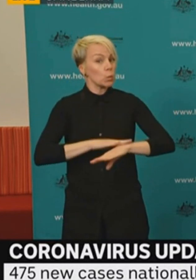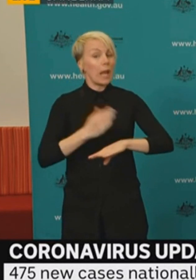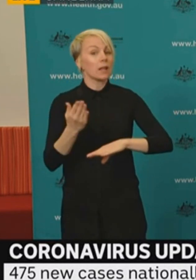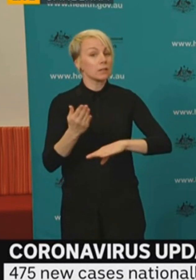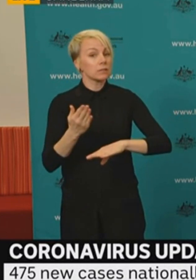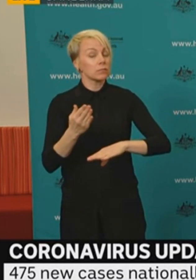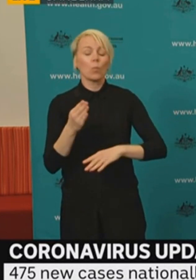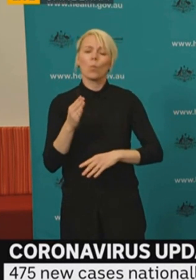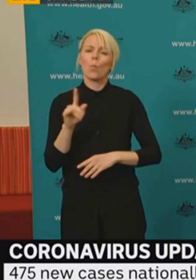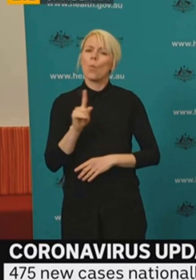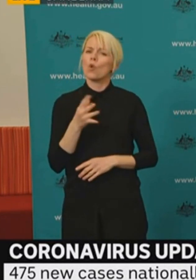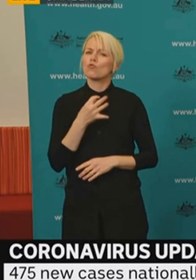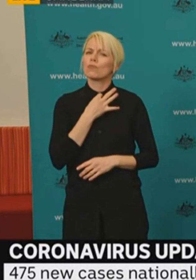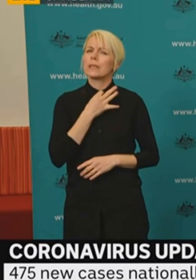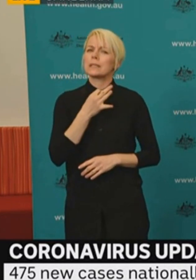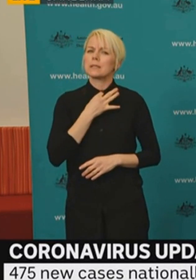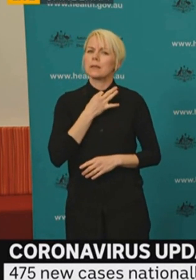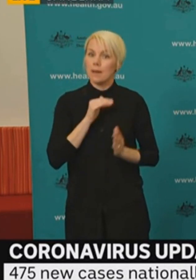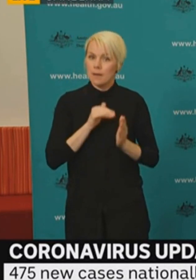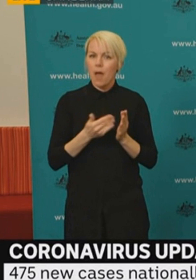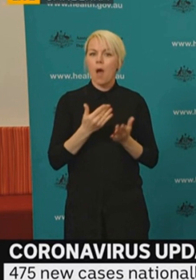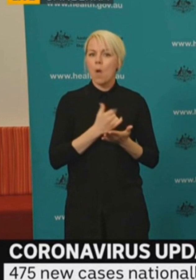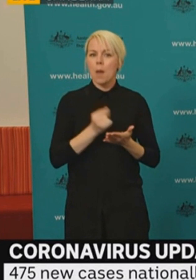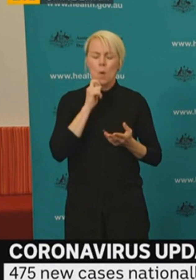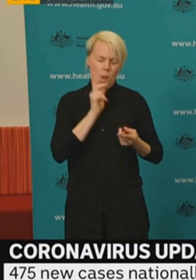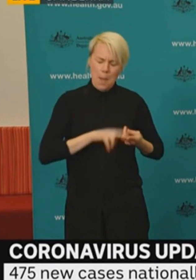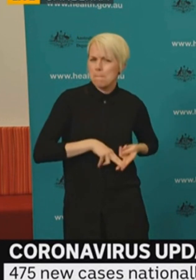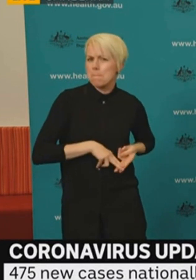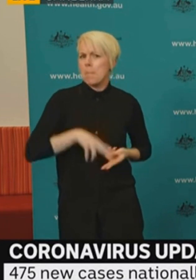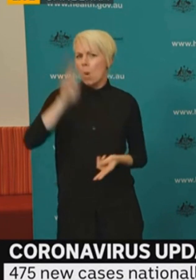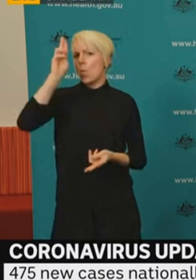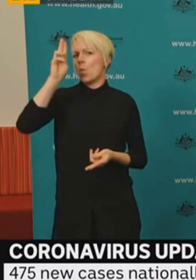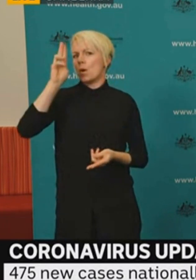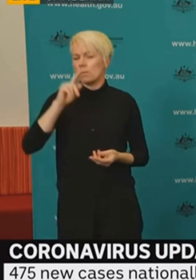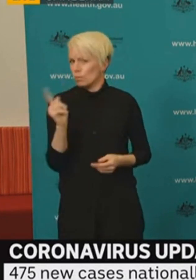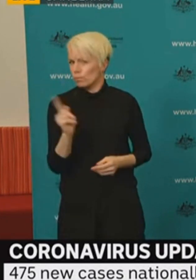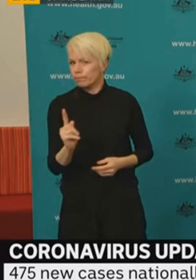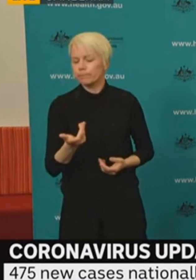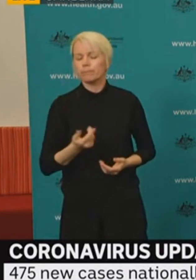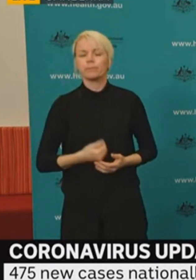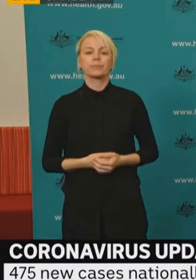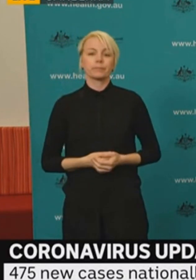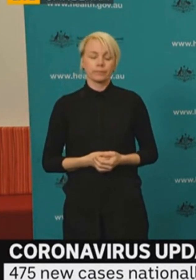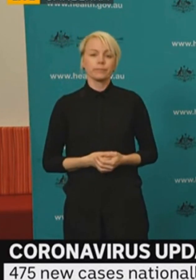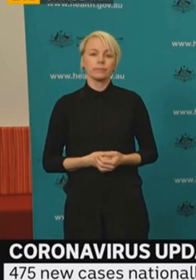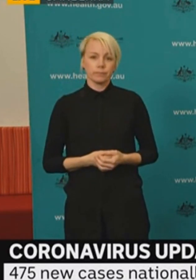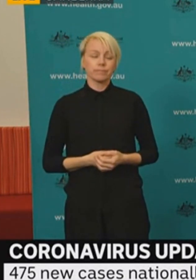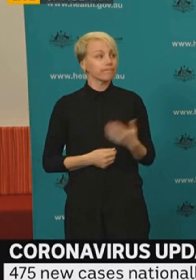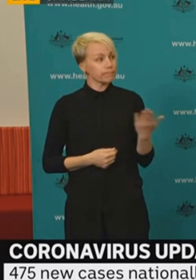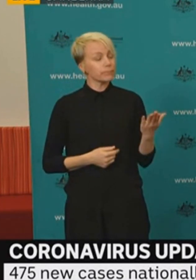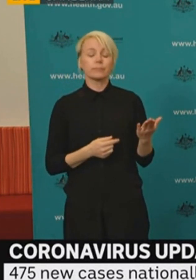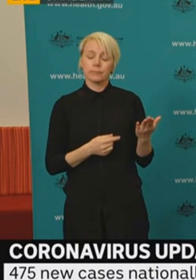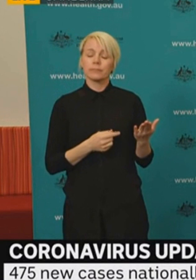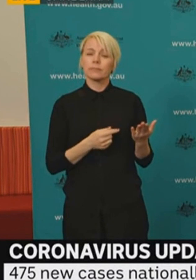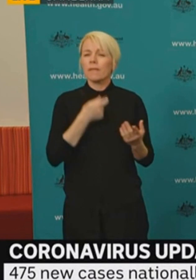now a lot more exponential growth of this virus in the community to come? So I think it reflects a few things. So you spoke of